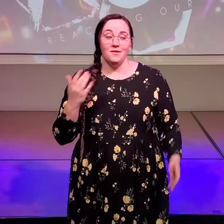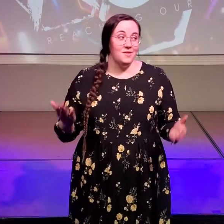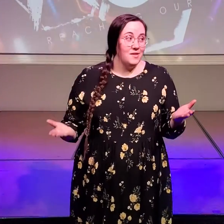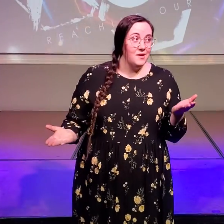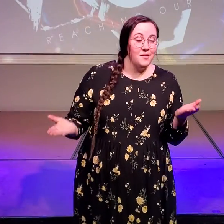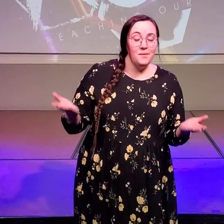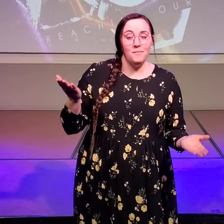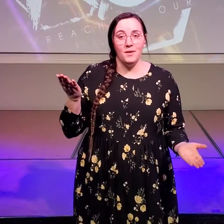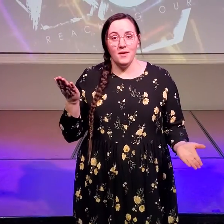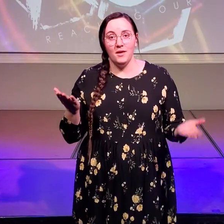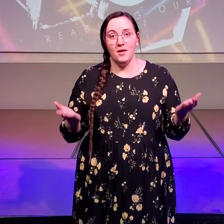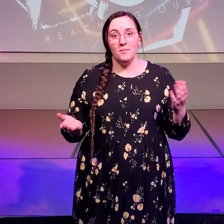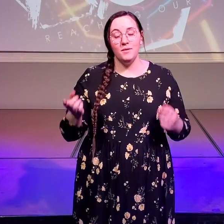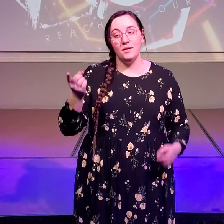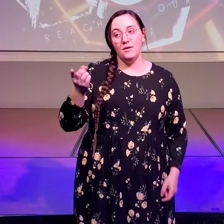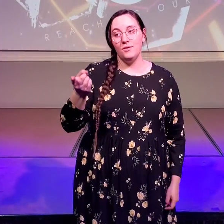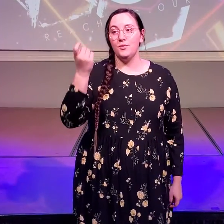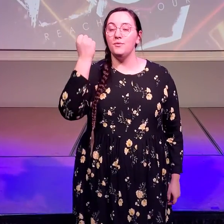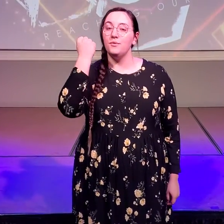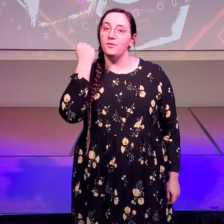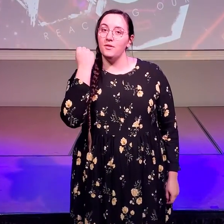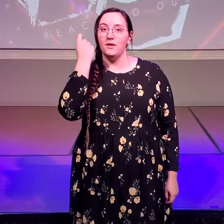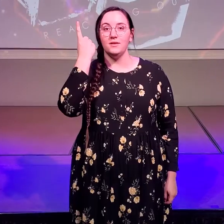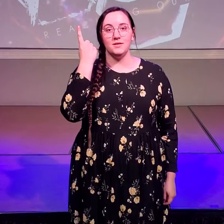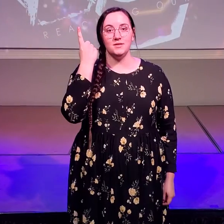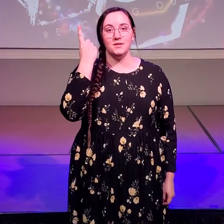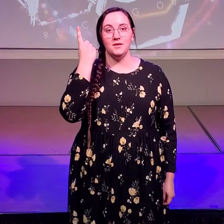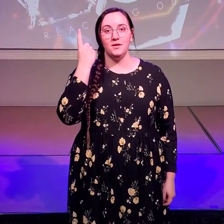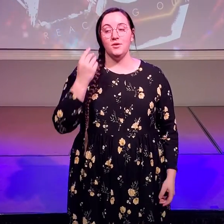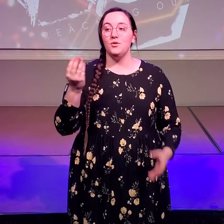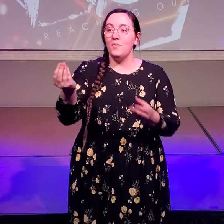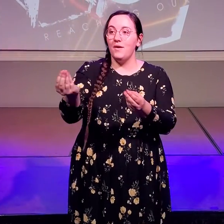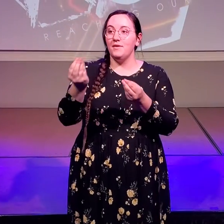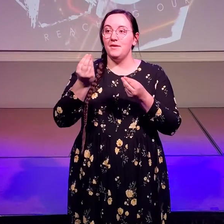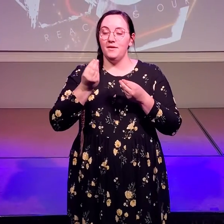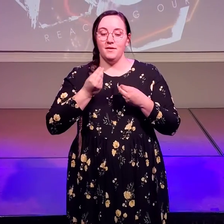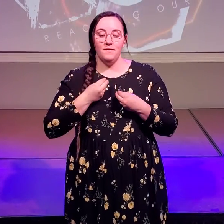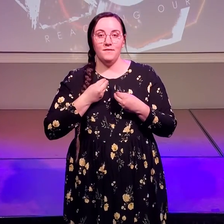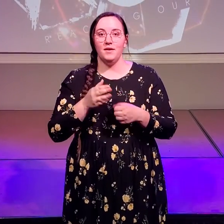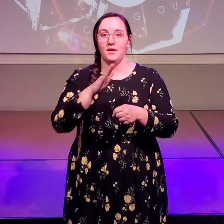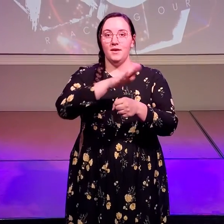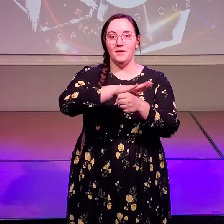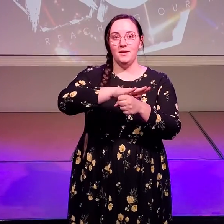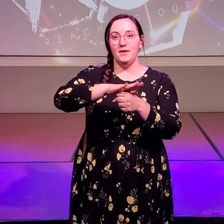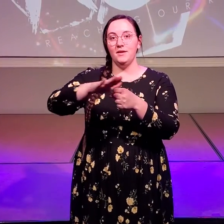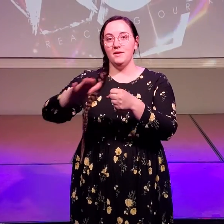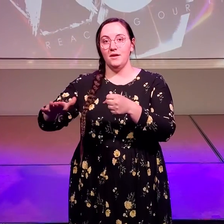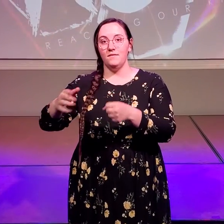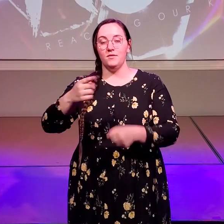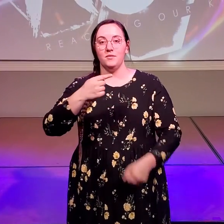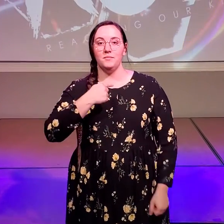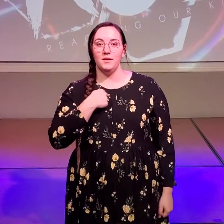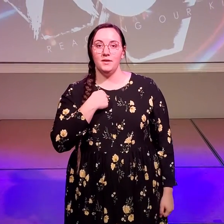Then maybe you'll find me the sea You have given enough for me